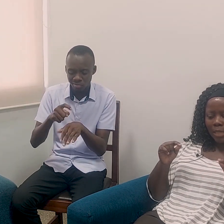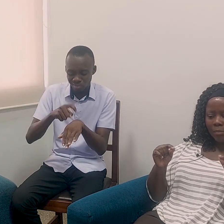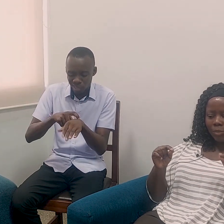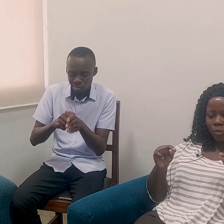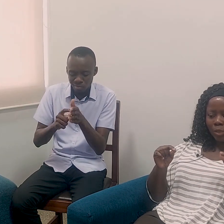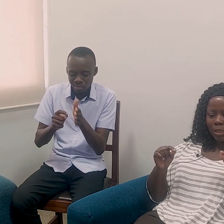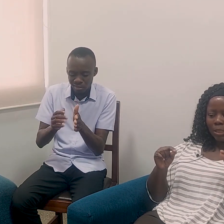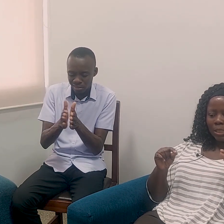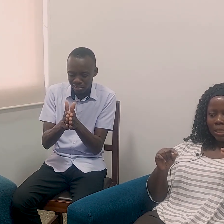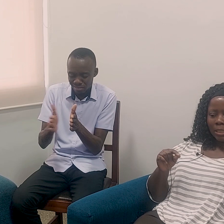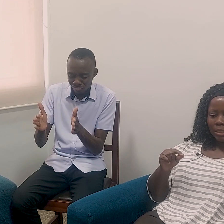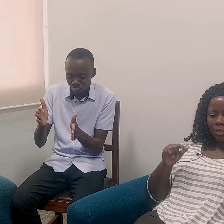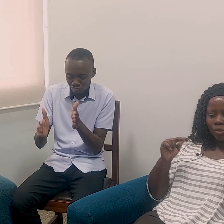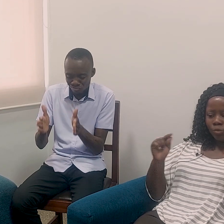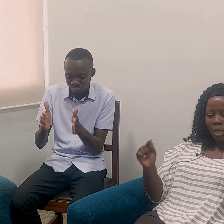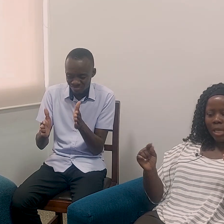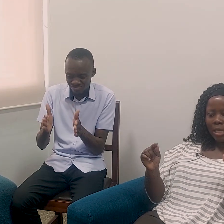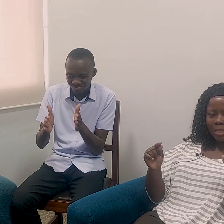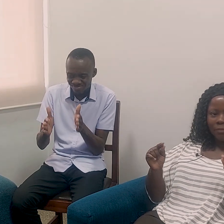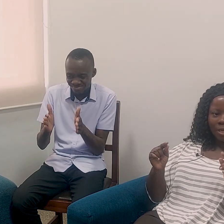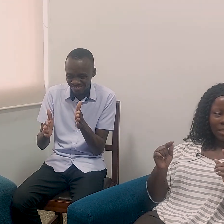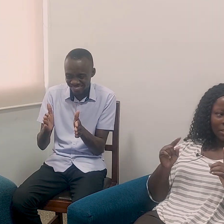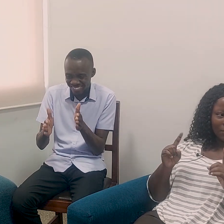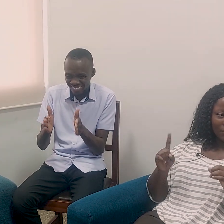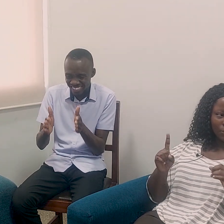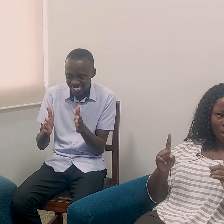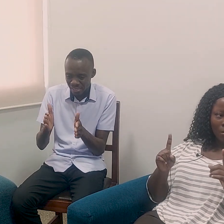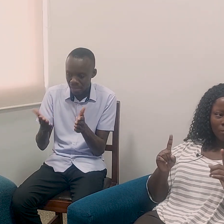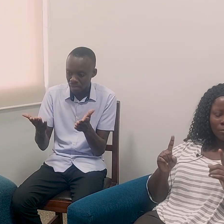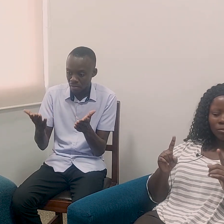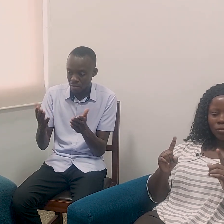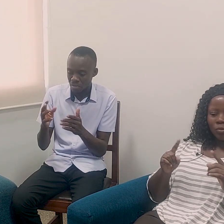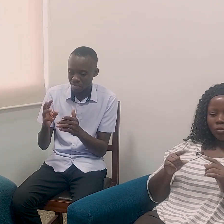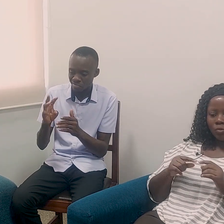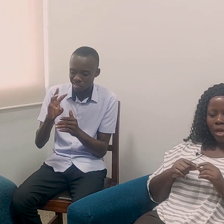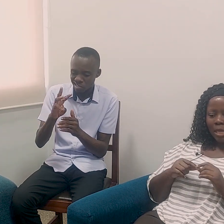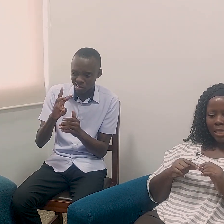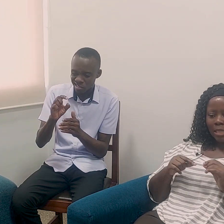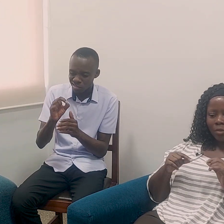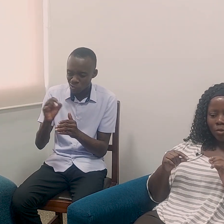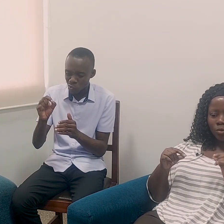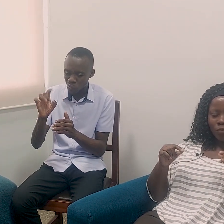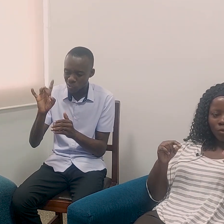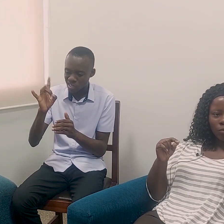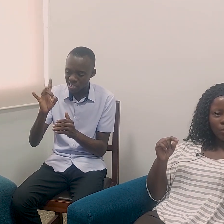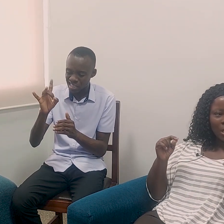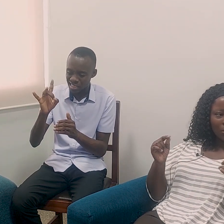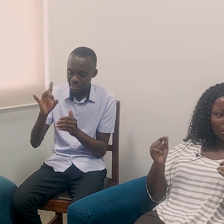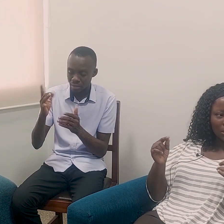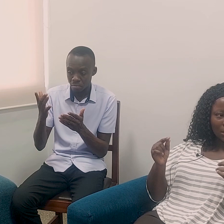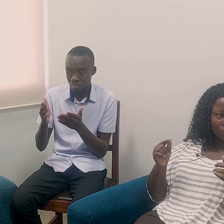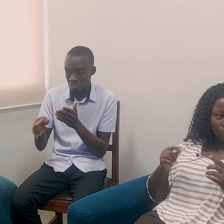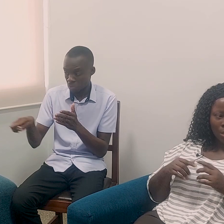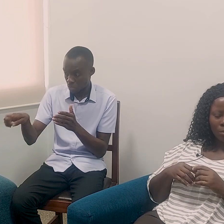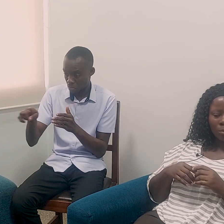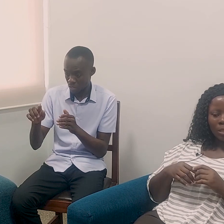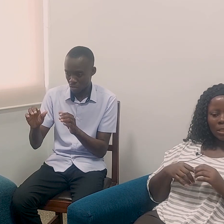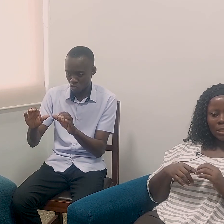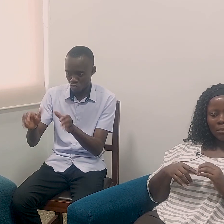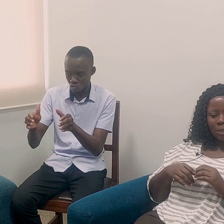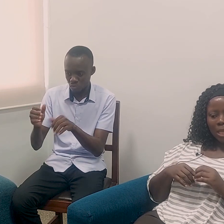border in between 6 to 8 for an individual, right, and also for group counseling as